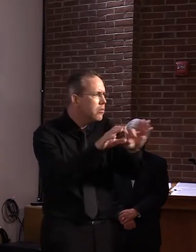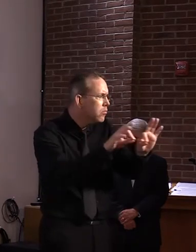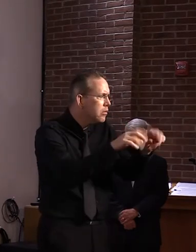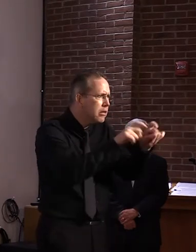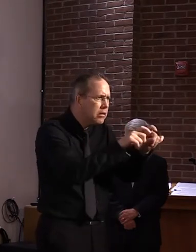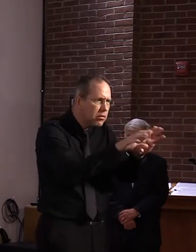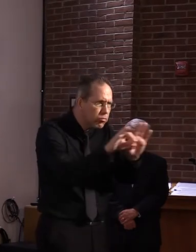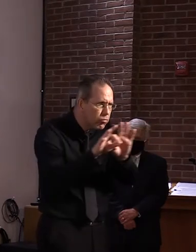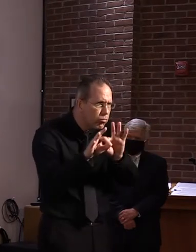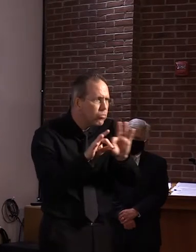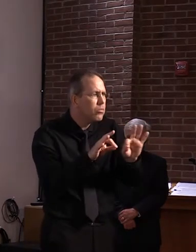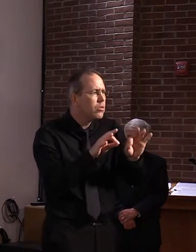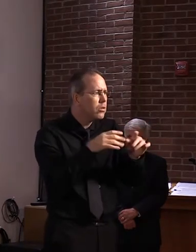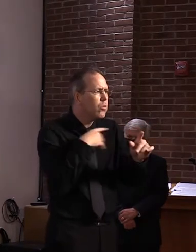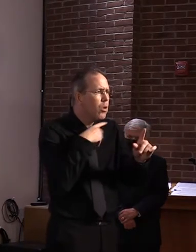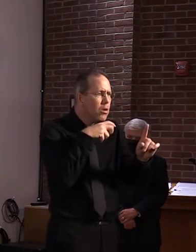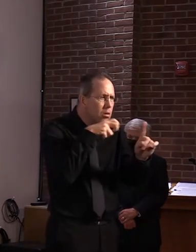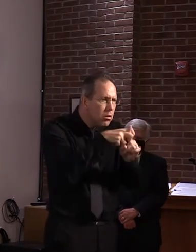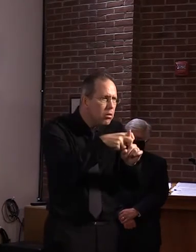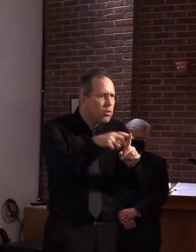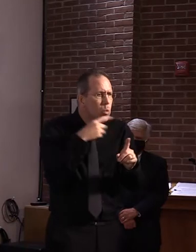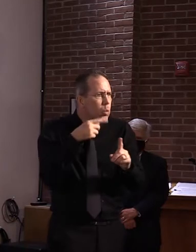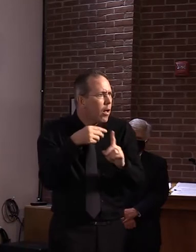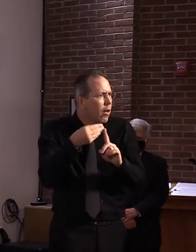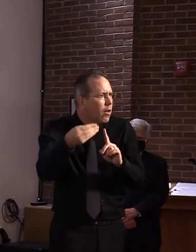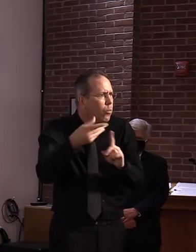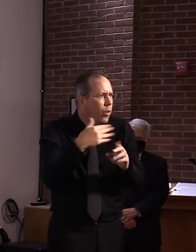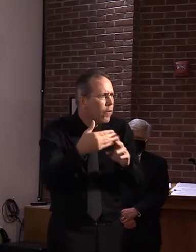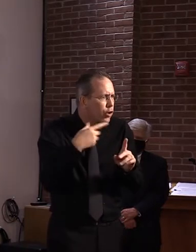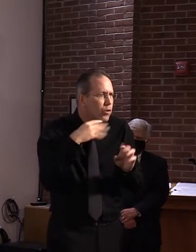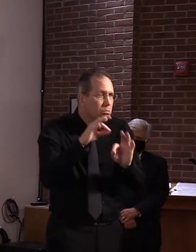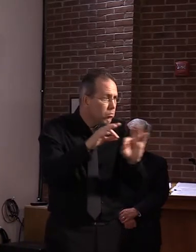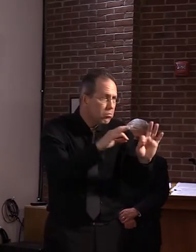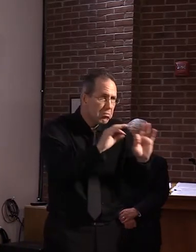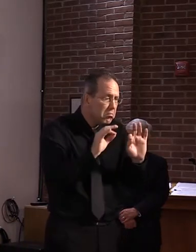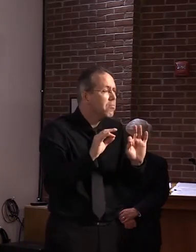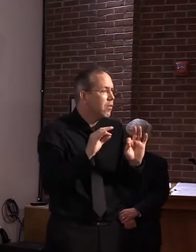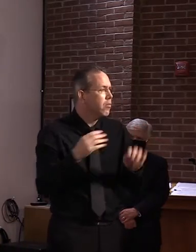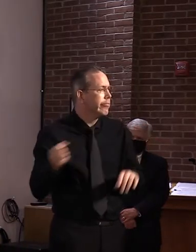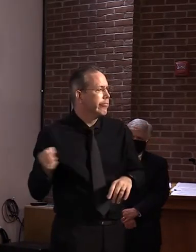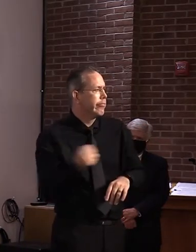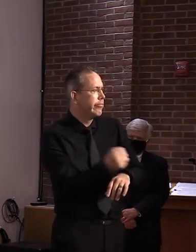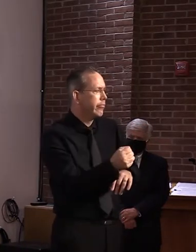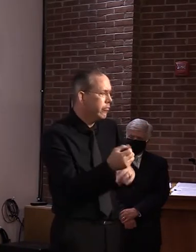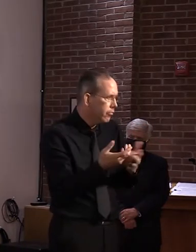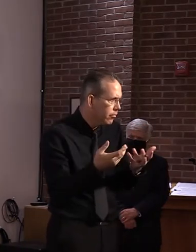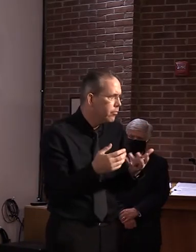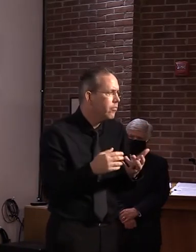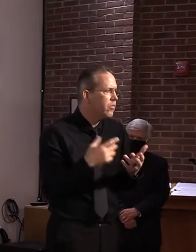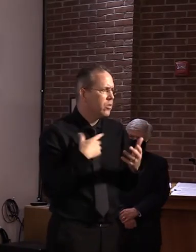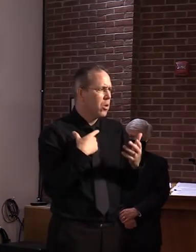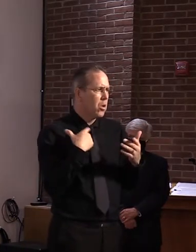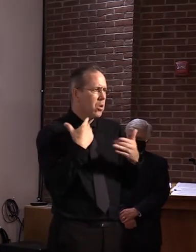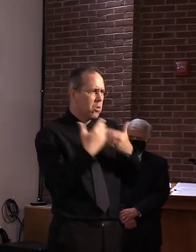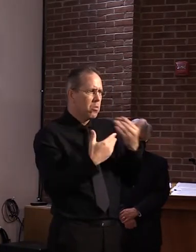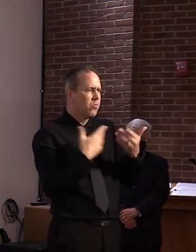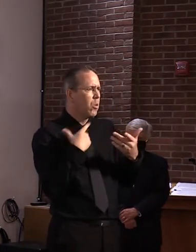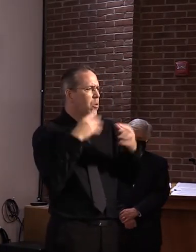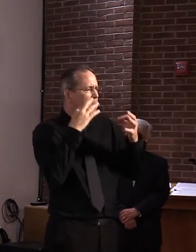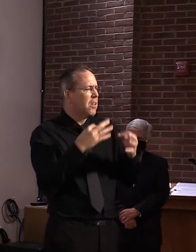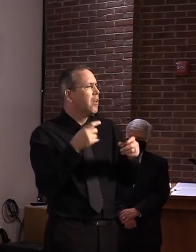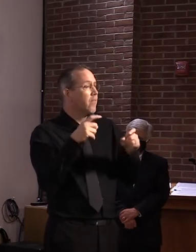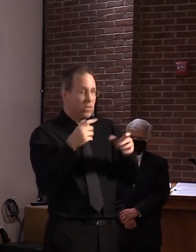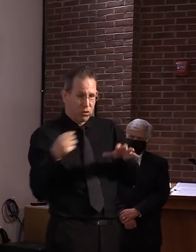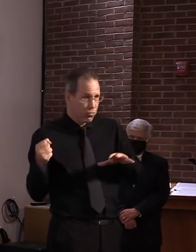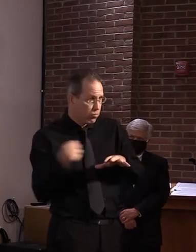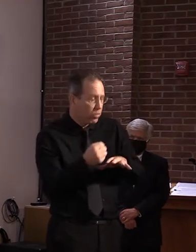tracing process. So we would at least use judgment at that time.